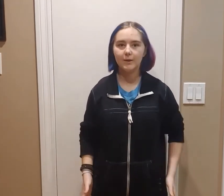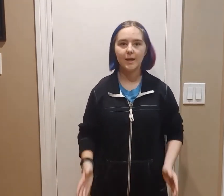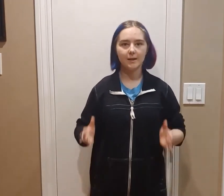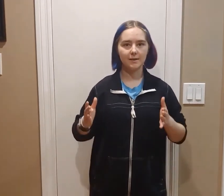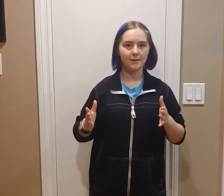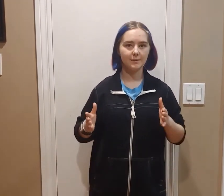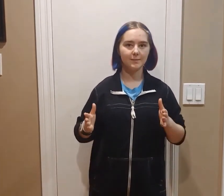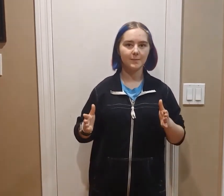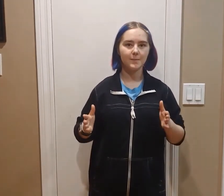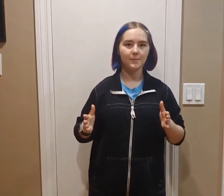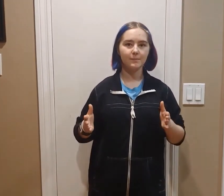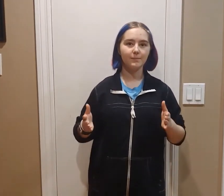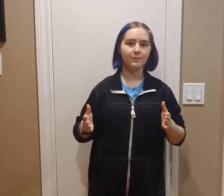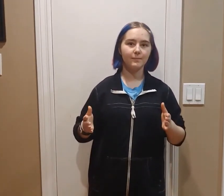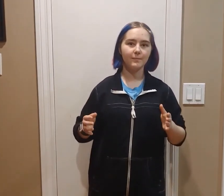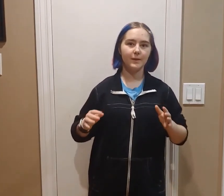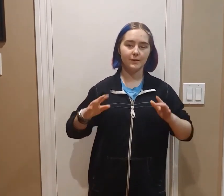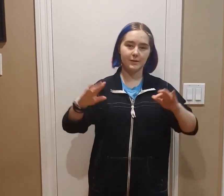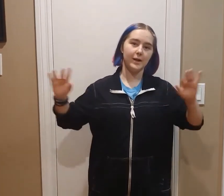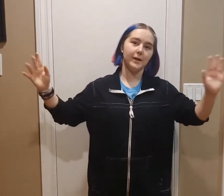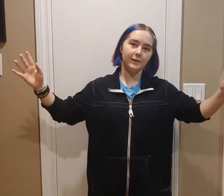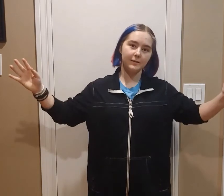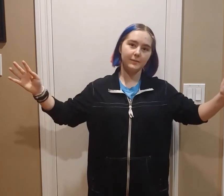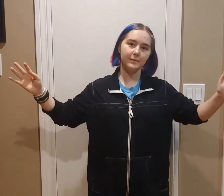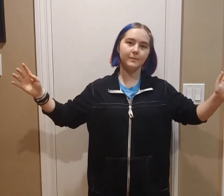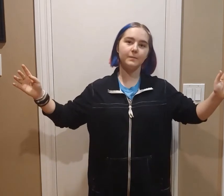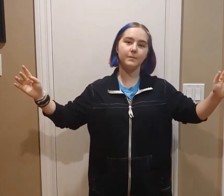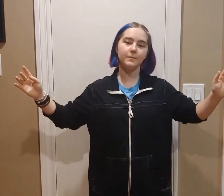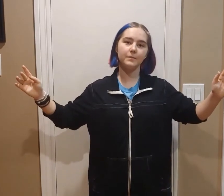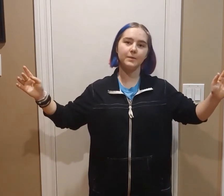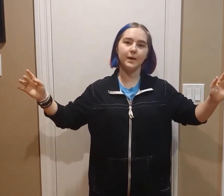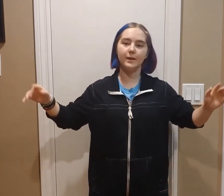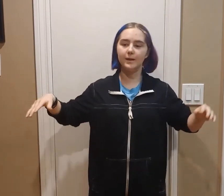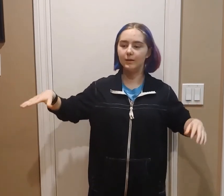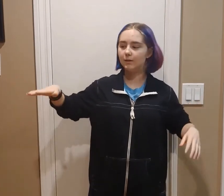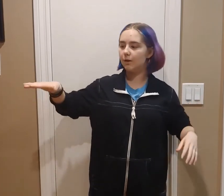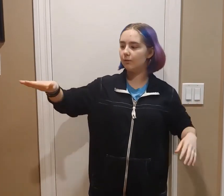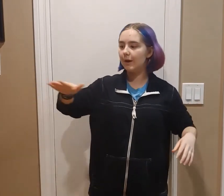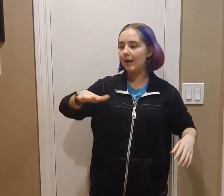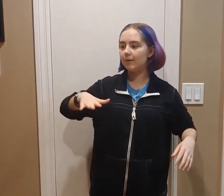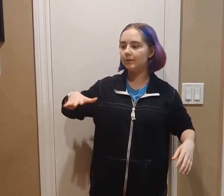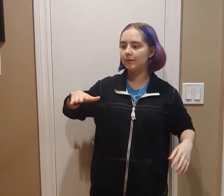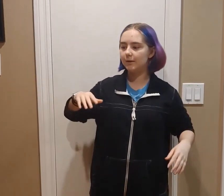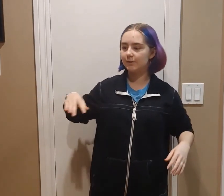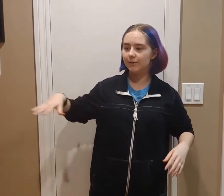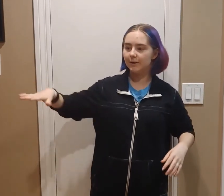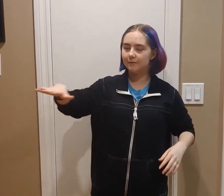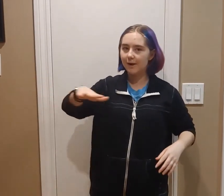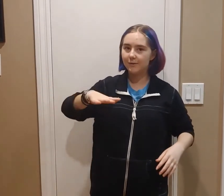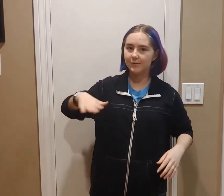let it shine, and then around, like it's going around a